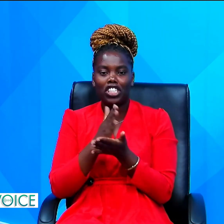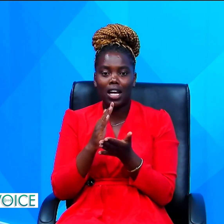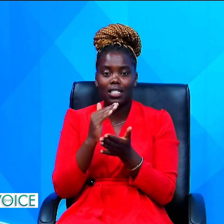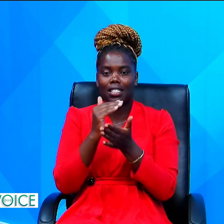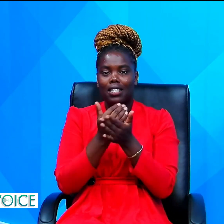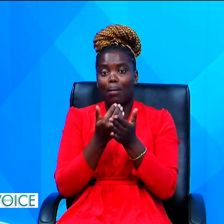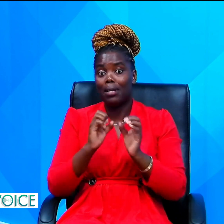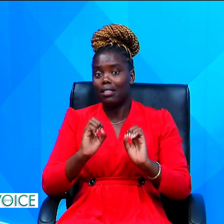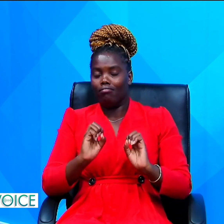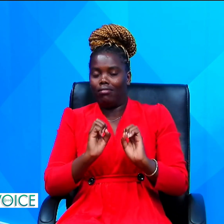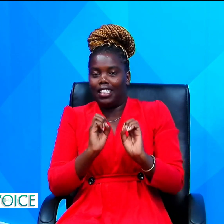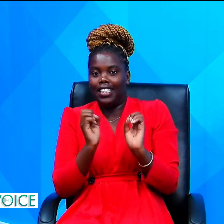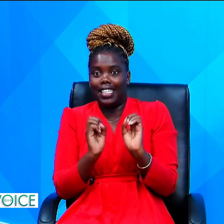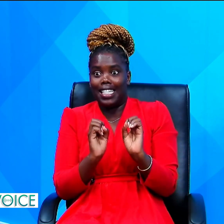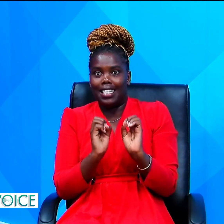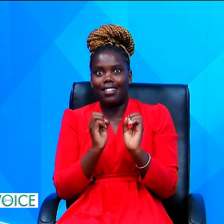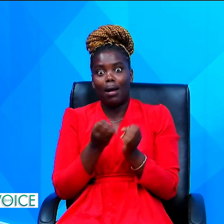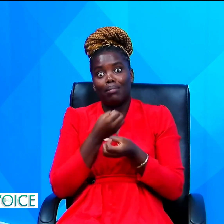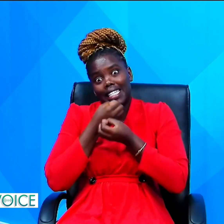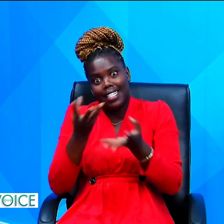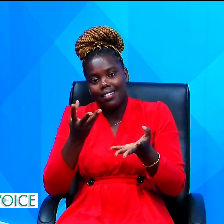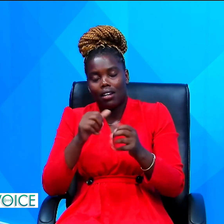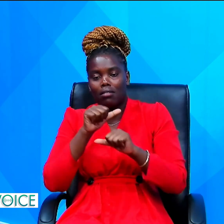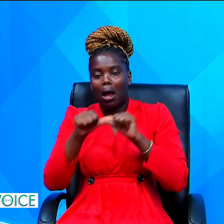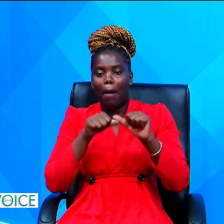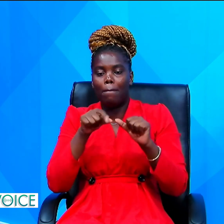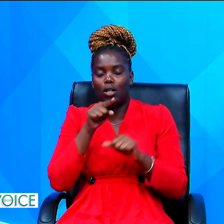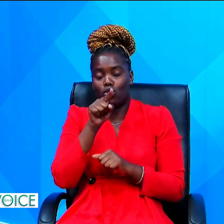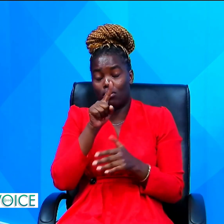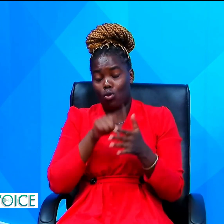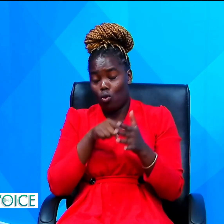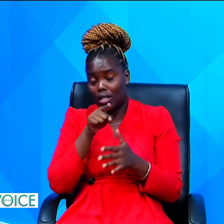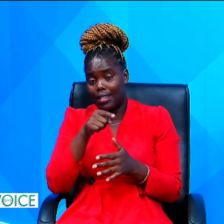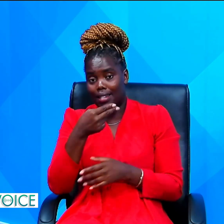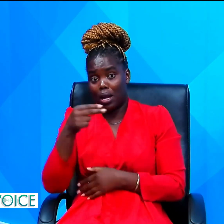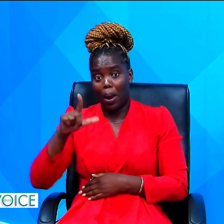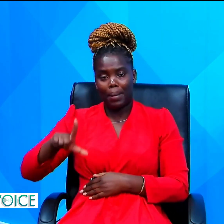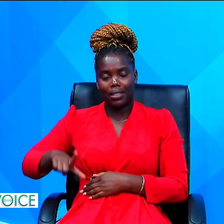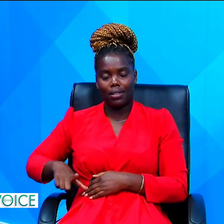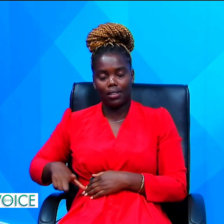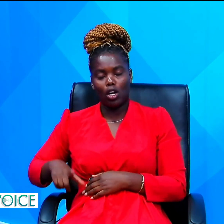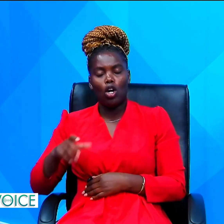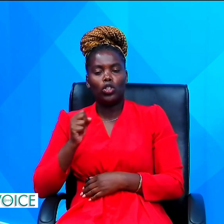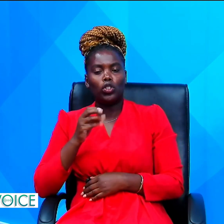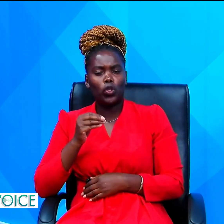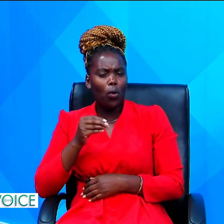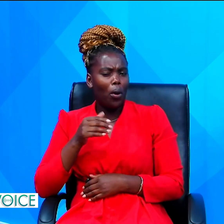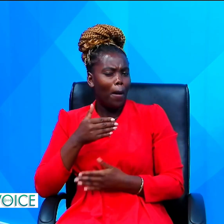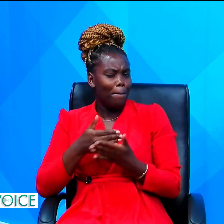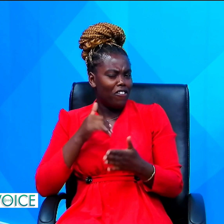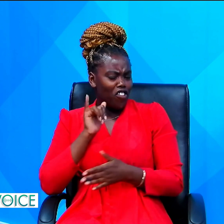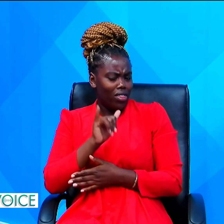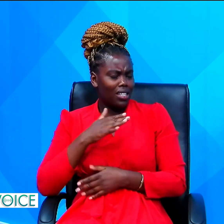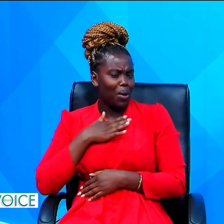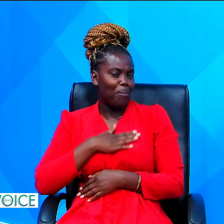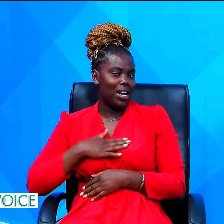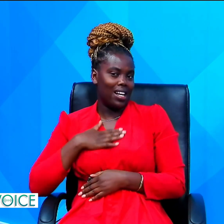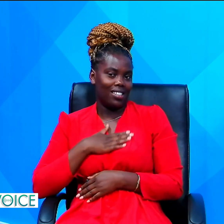shared some information about hepatitis. So before that, please